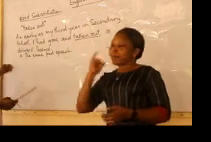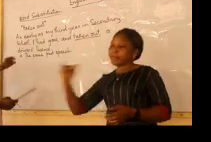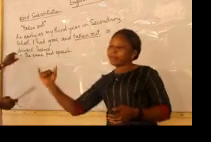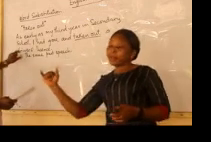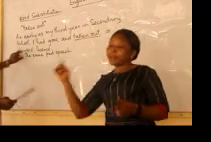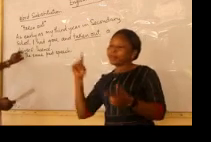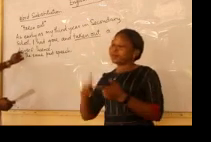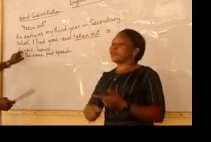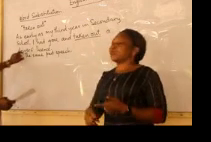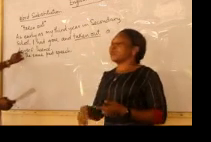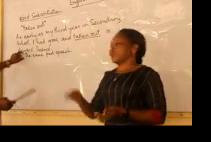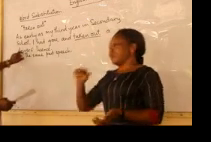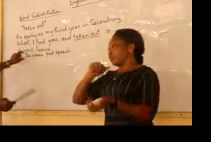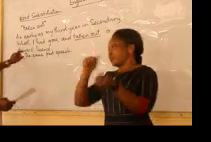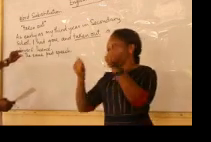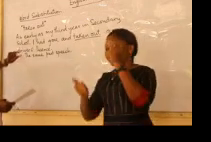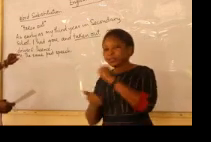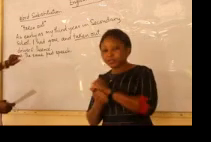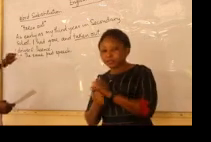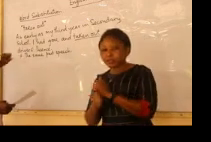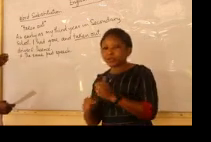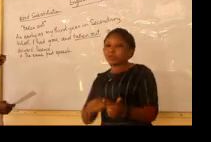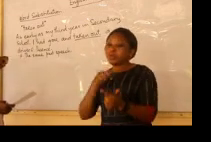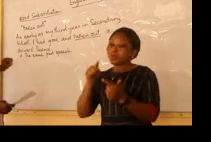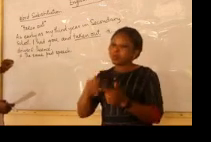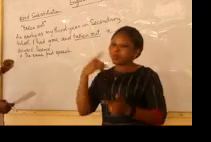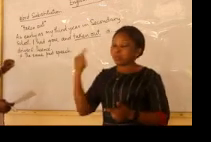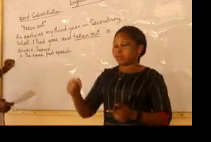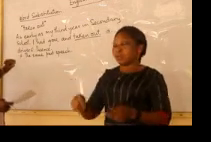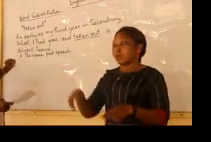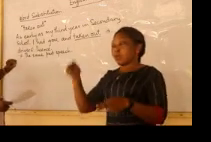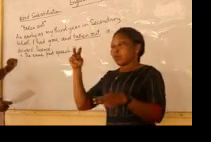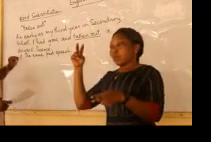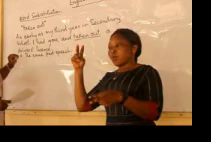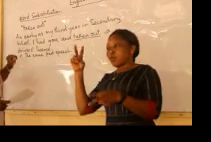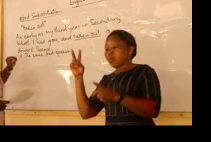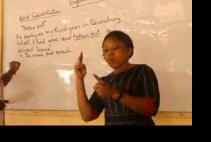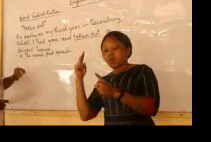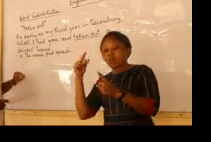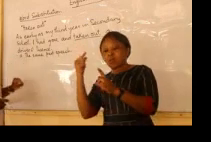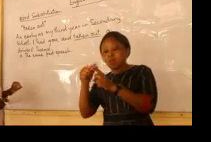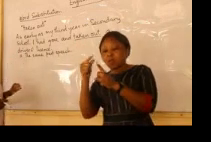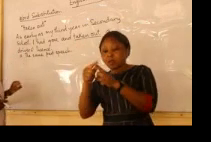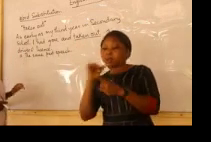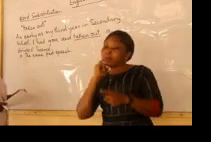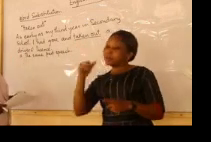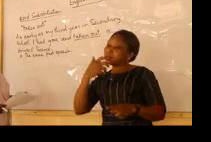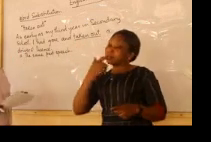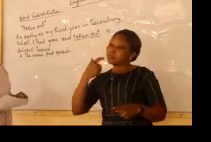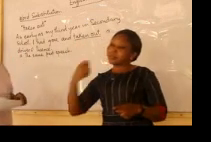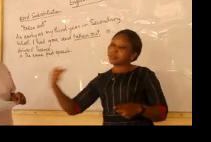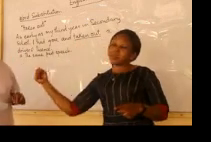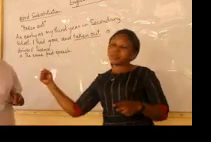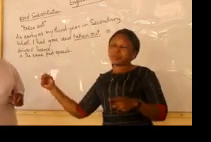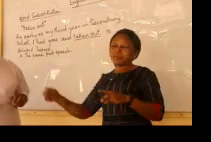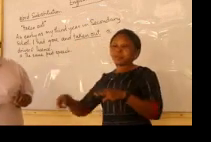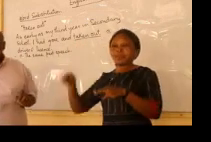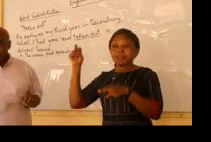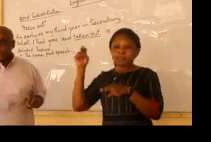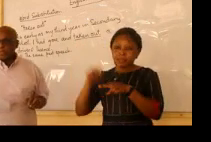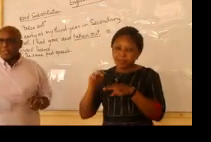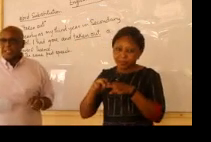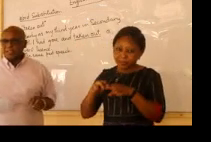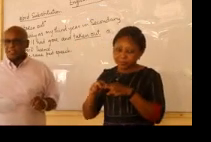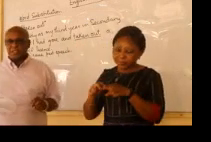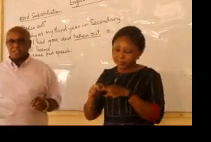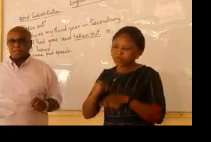asked to replace. So when the word is a noun, you make sure you use a noun